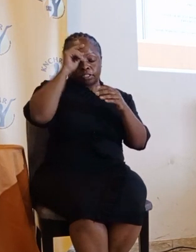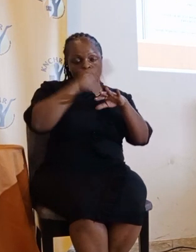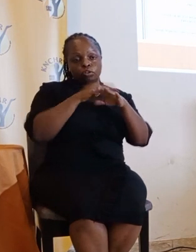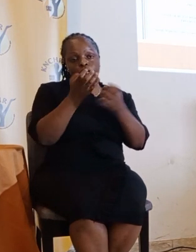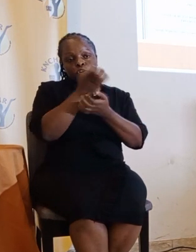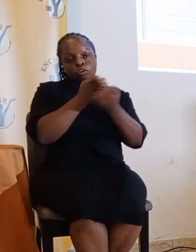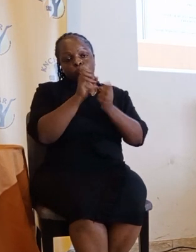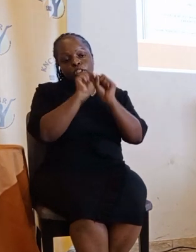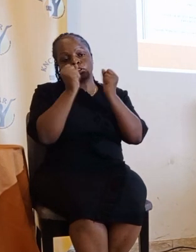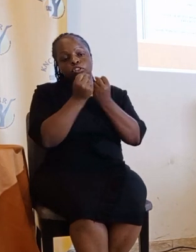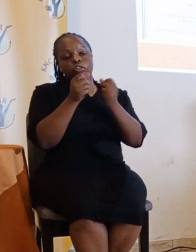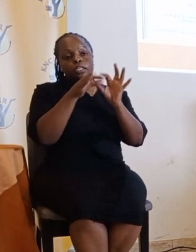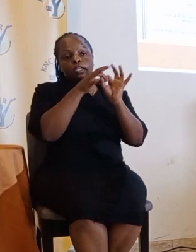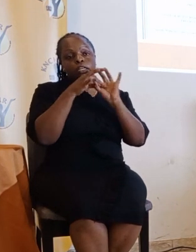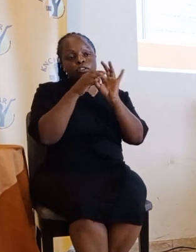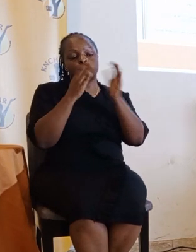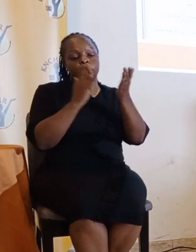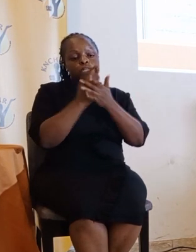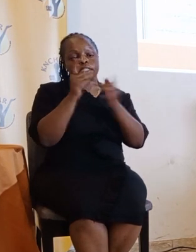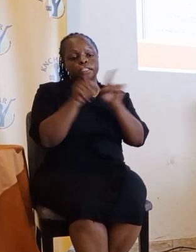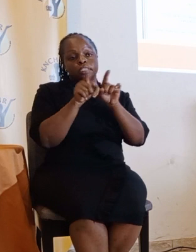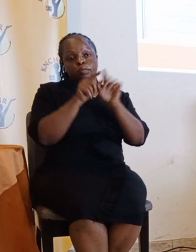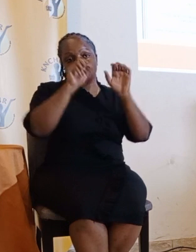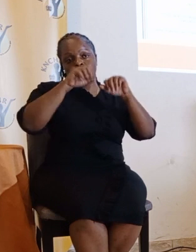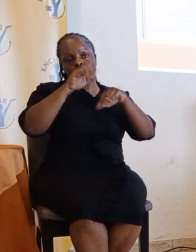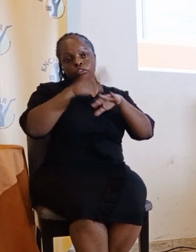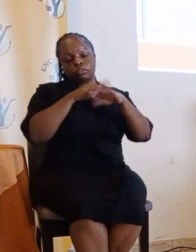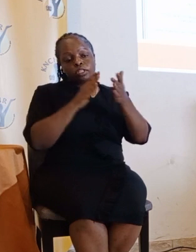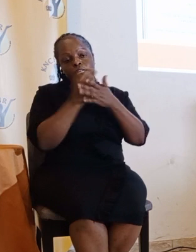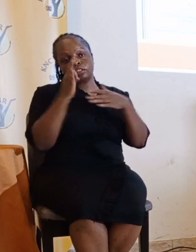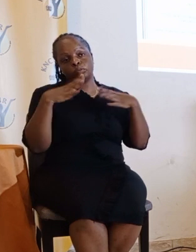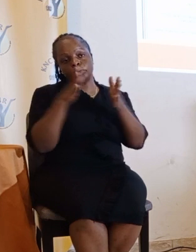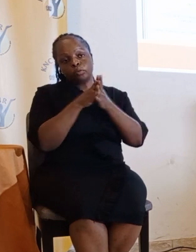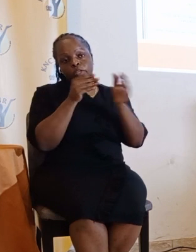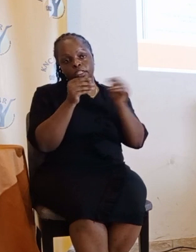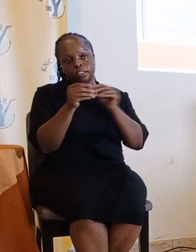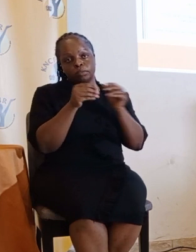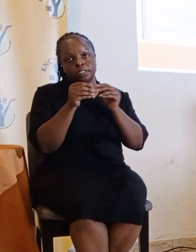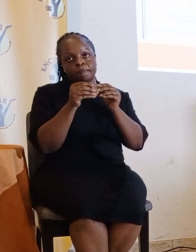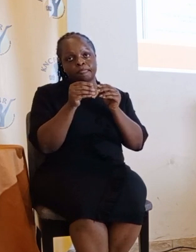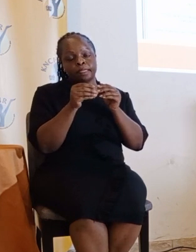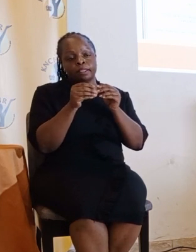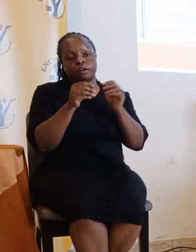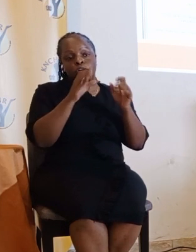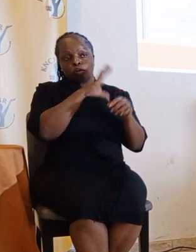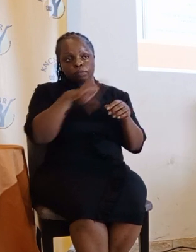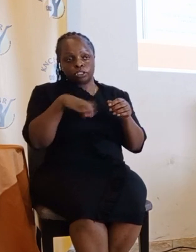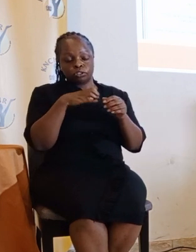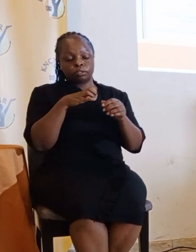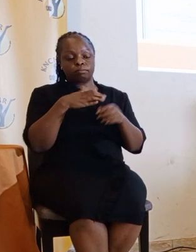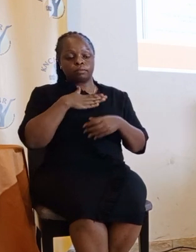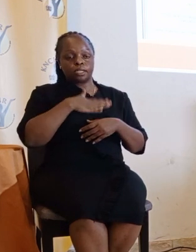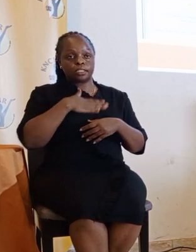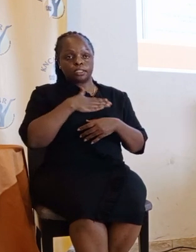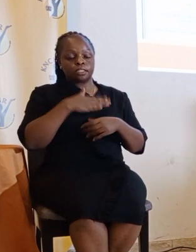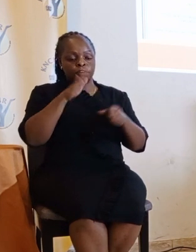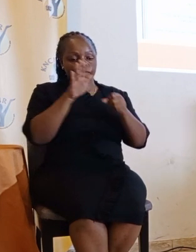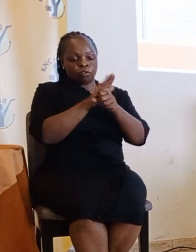and Cultural Rights and the Convention on the Rights of Persons with Disabilities. The Commission urges for